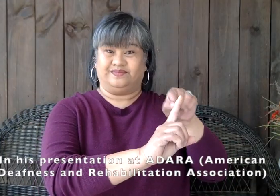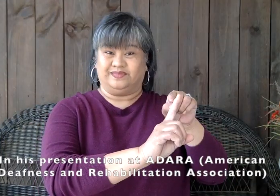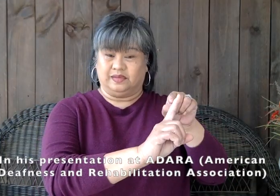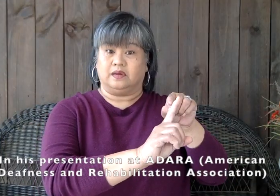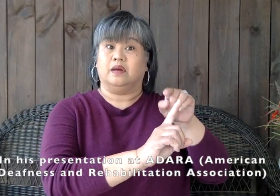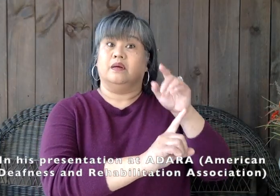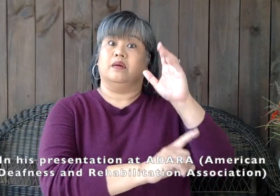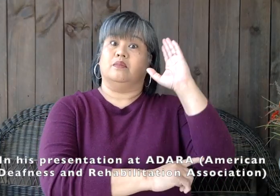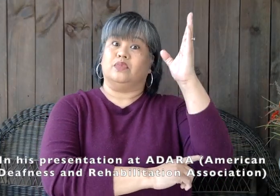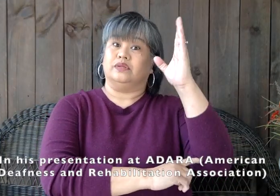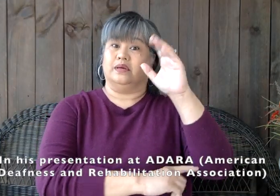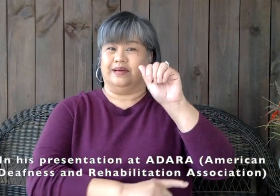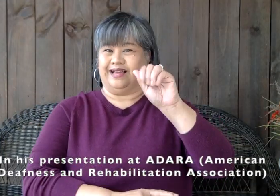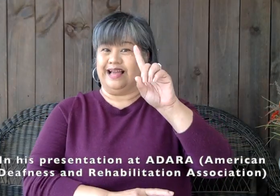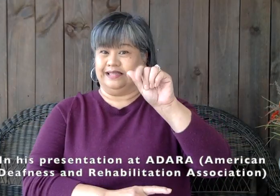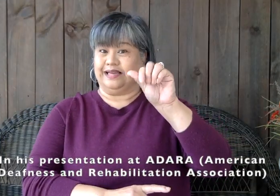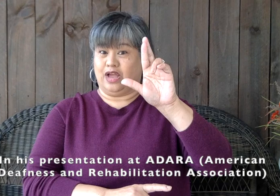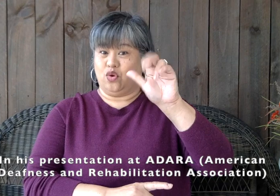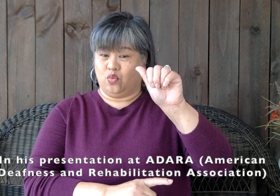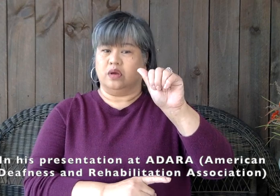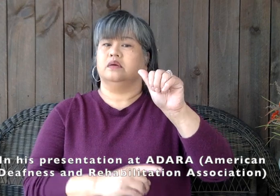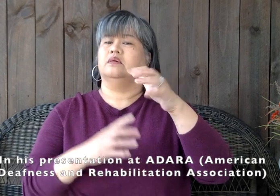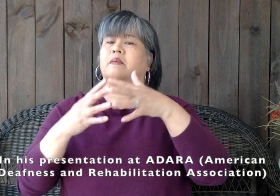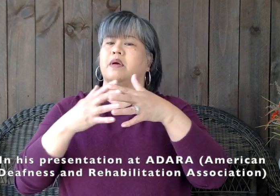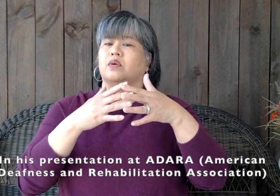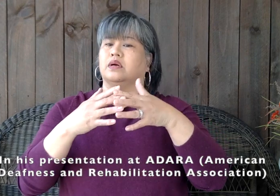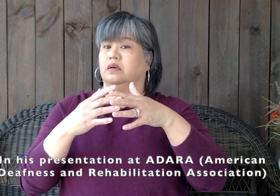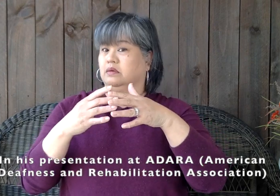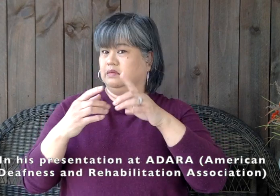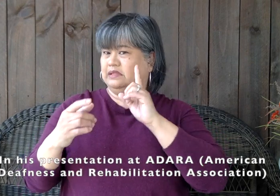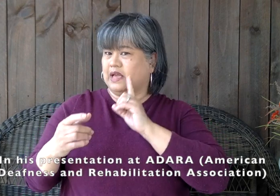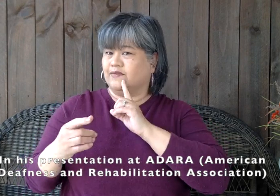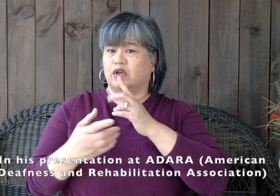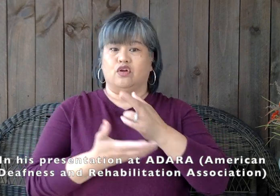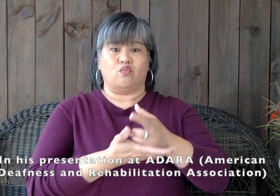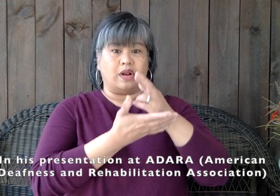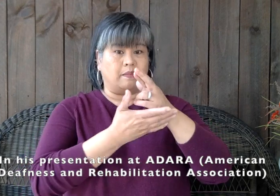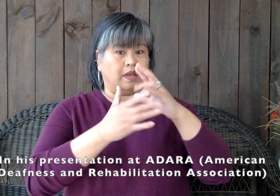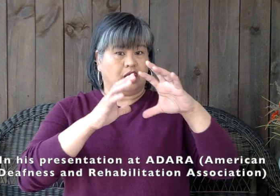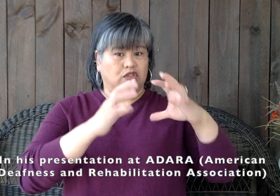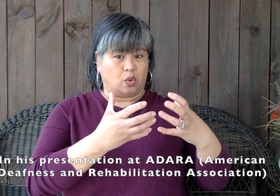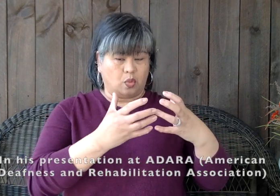In his presentation at the ADARA, the American Deafness and Rehabilitation Association,